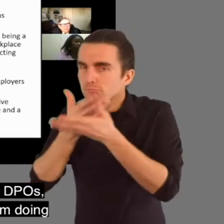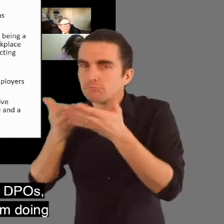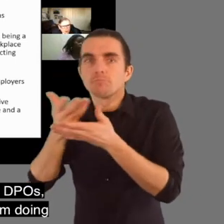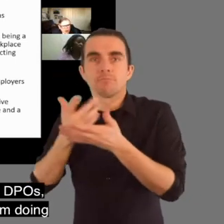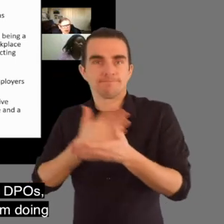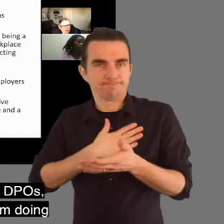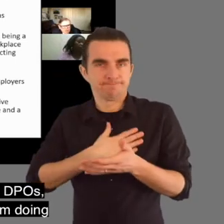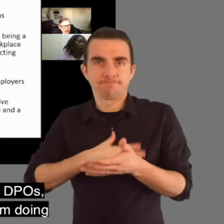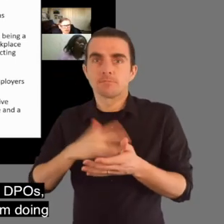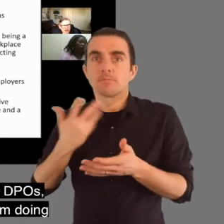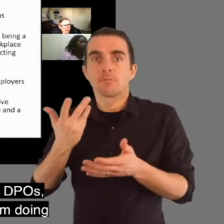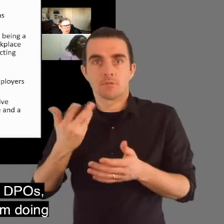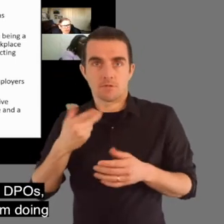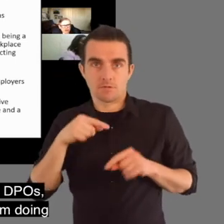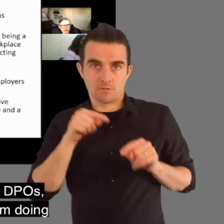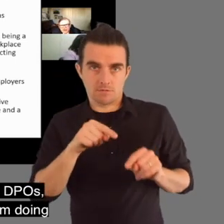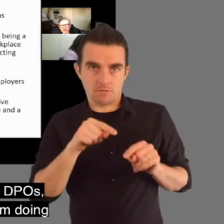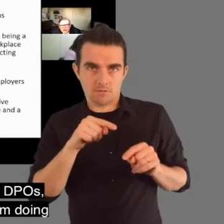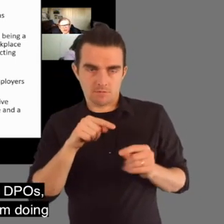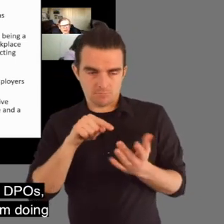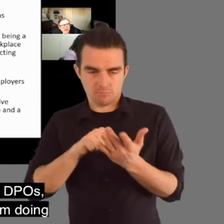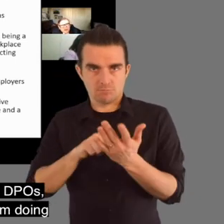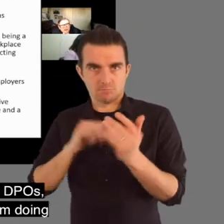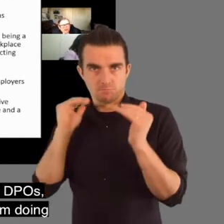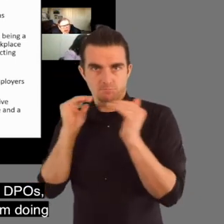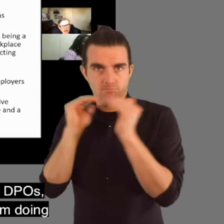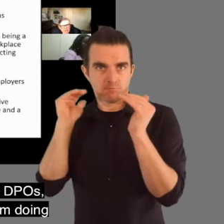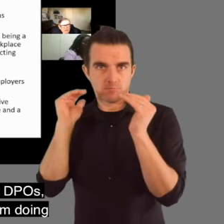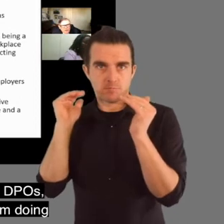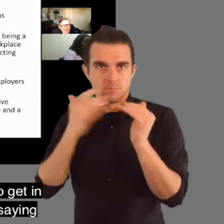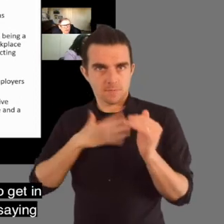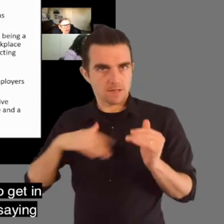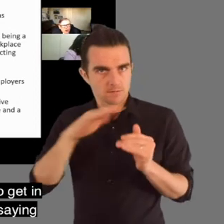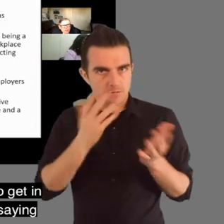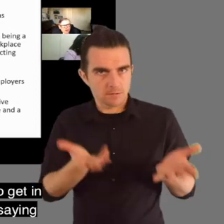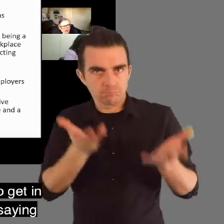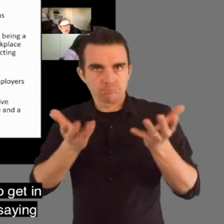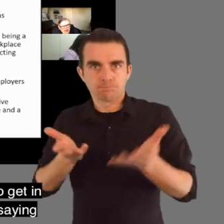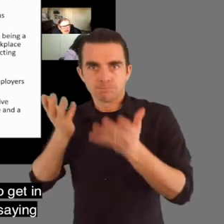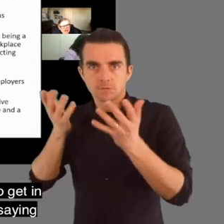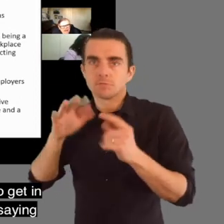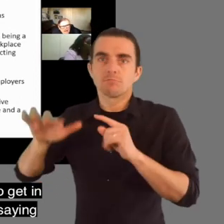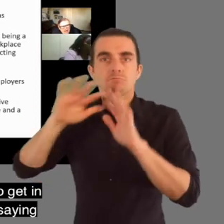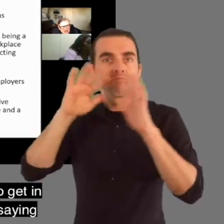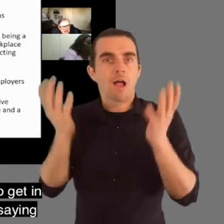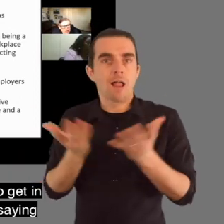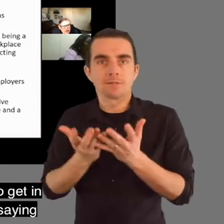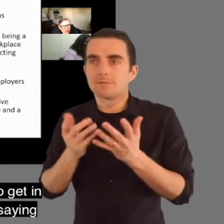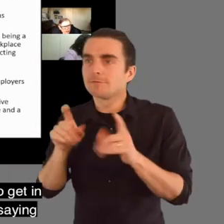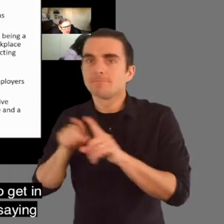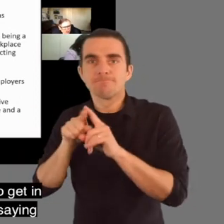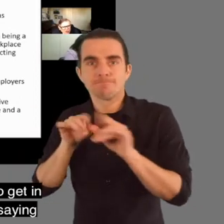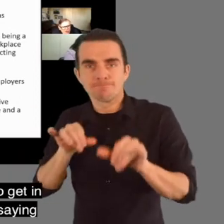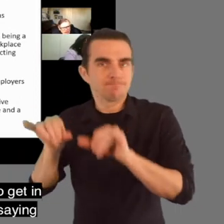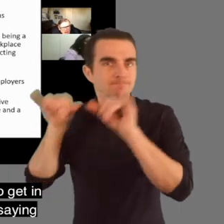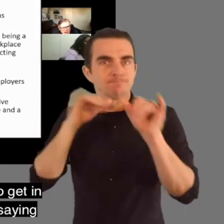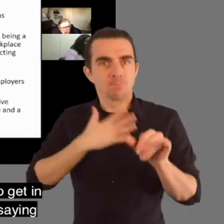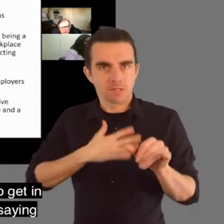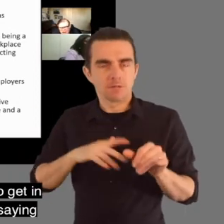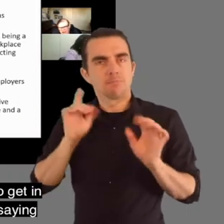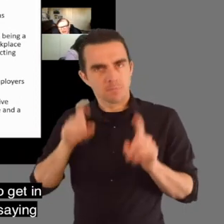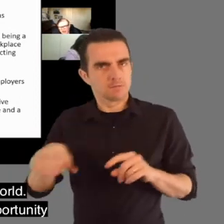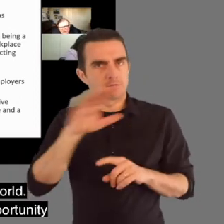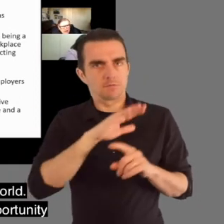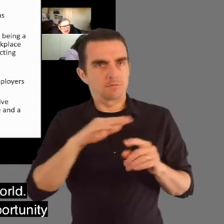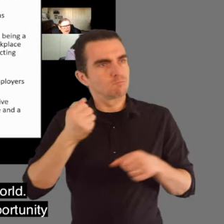to talk from DPOs with the trade unions to start them doing this work, because they need to get in line with what the ILO